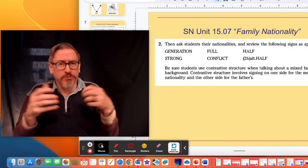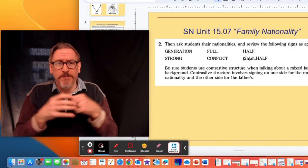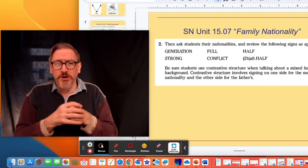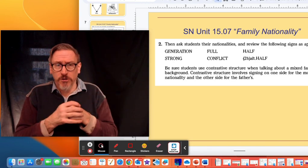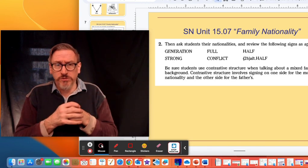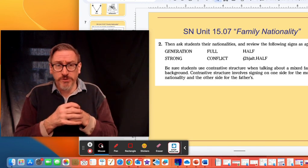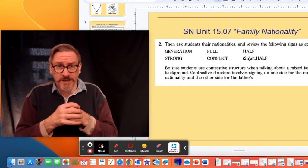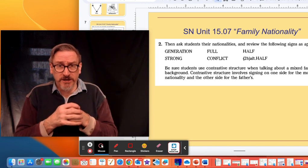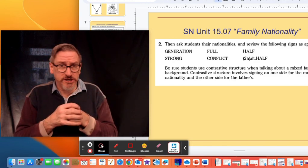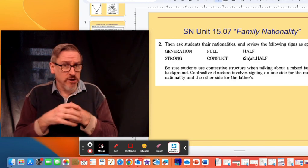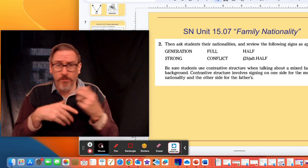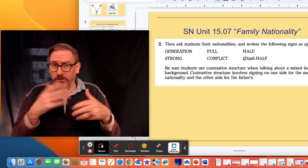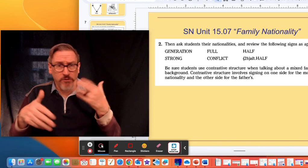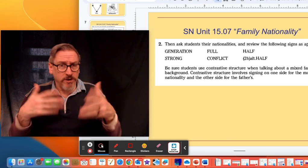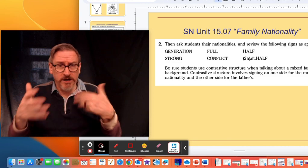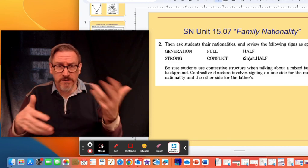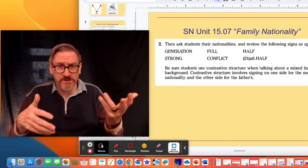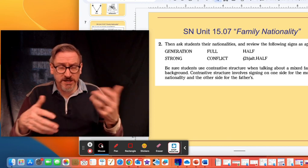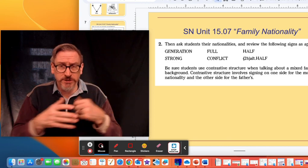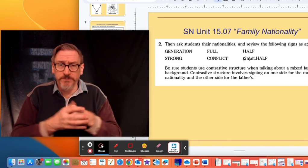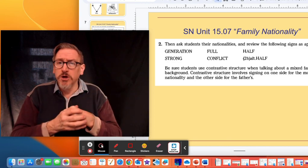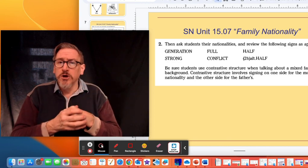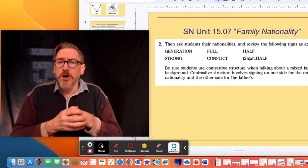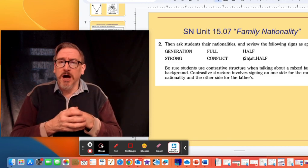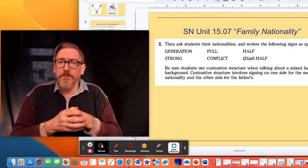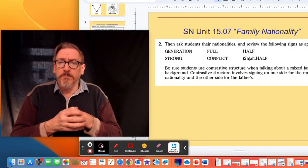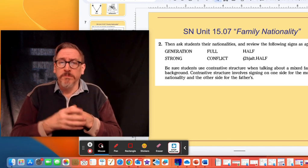start prepping your own so we can just throw it in conversation.